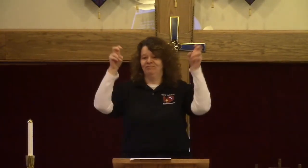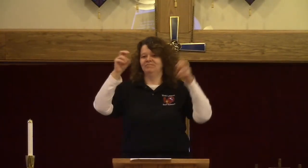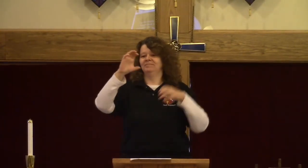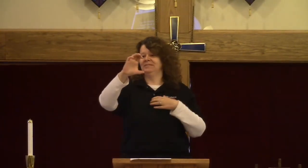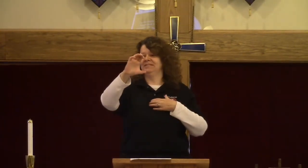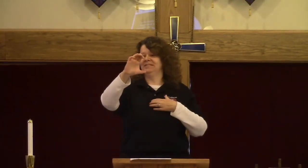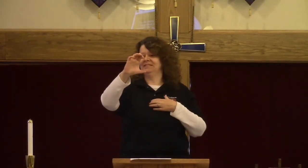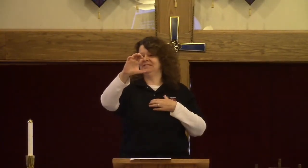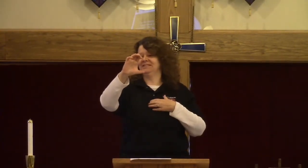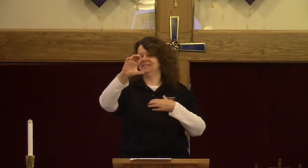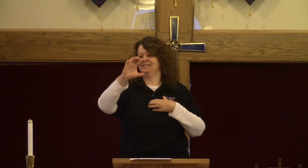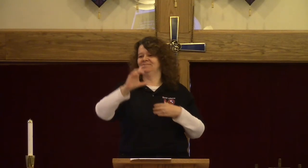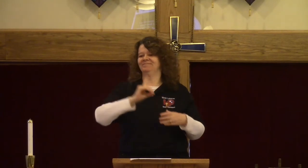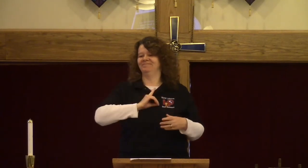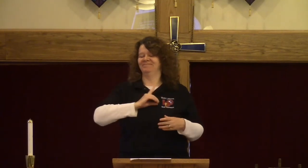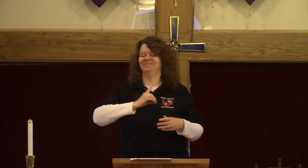Our topic today is